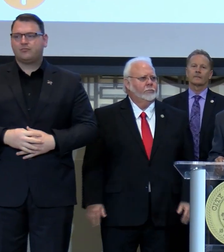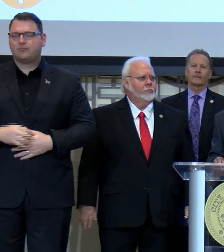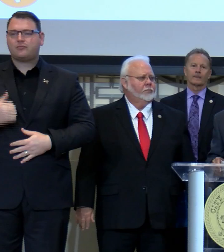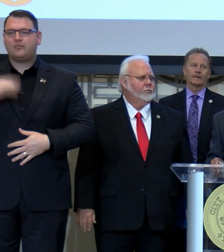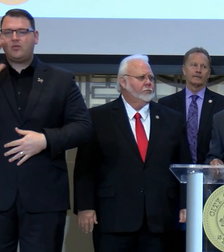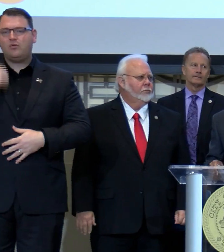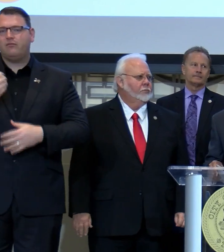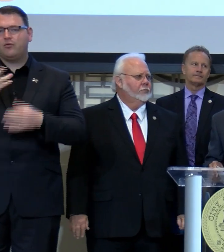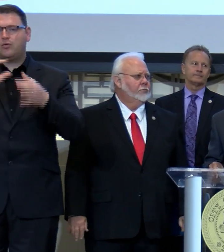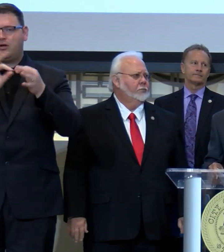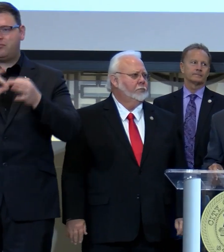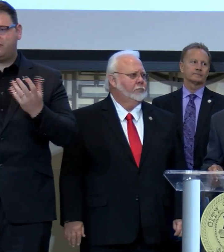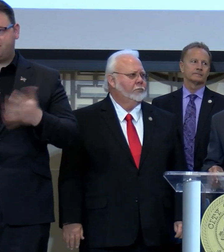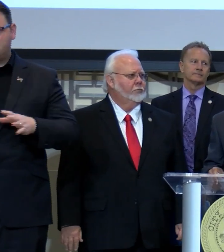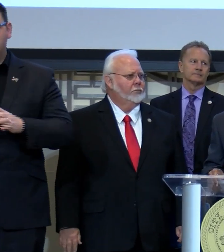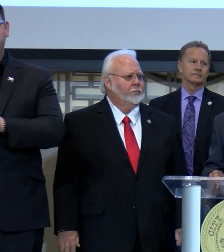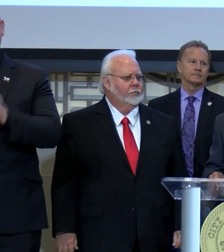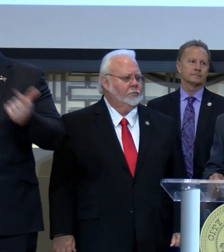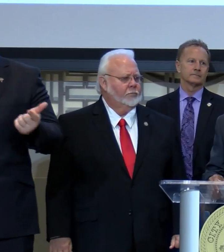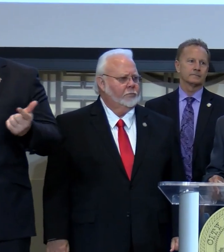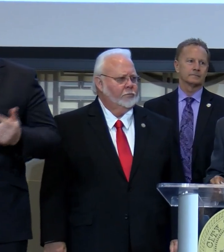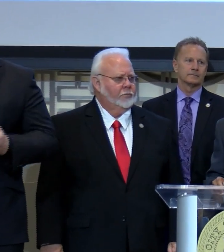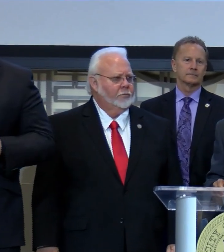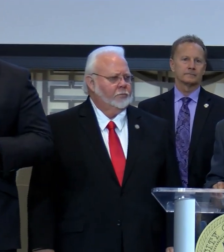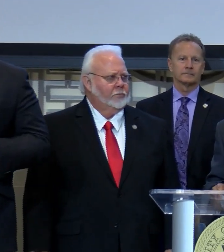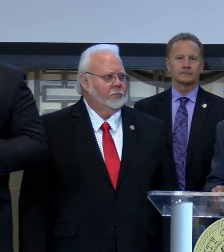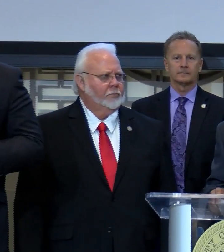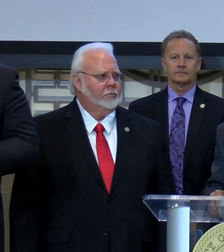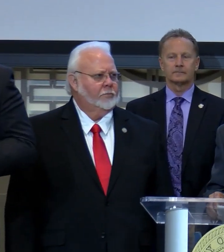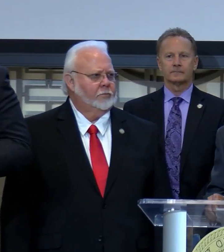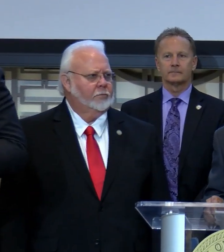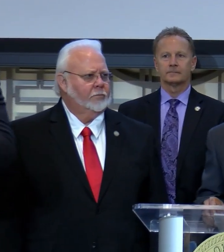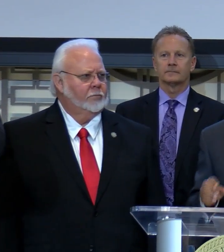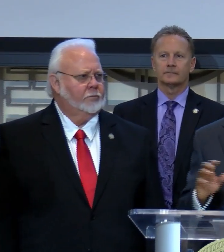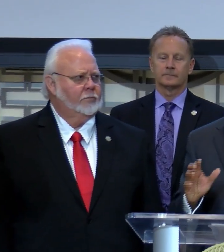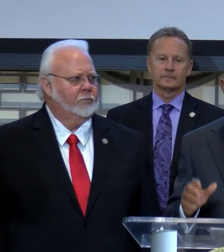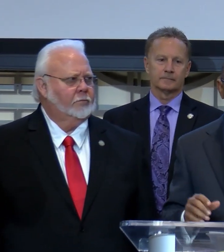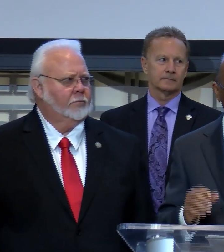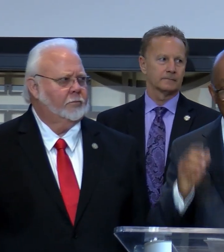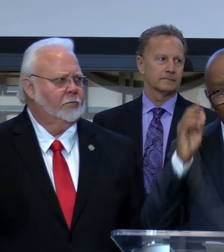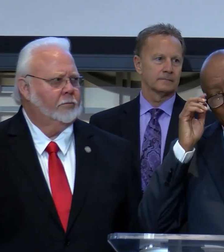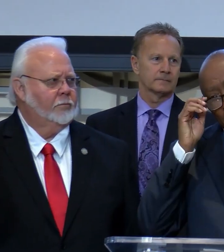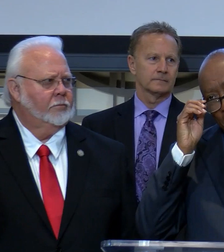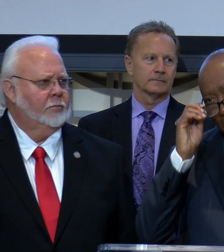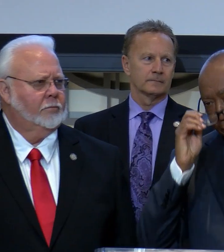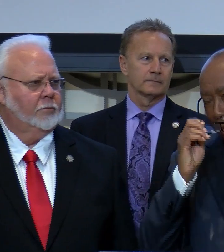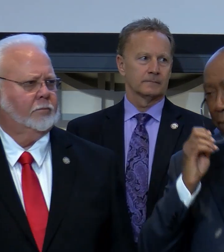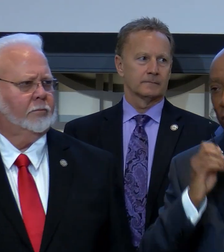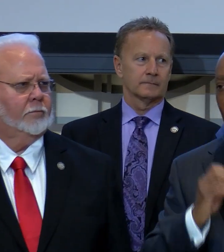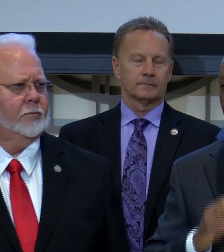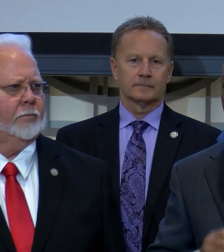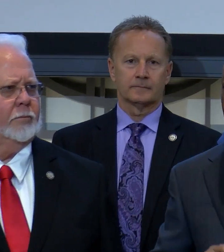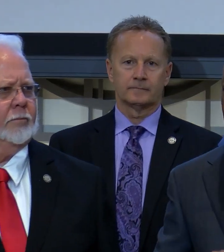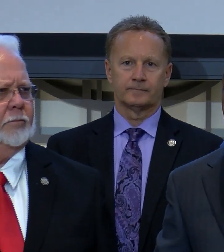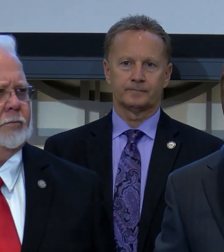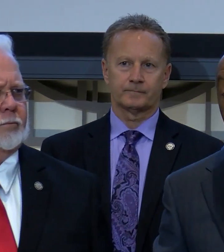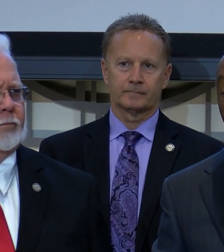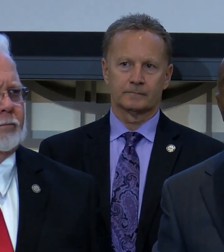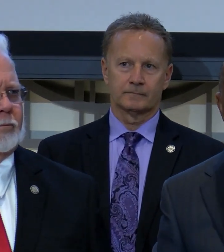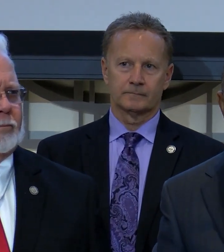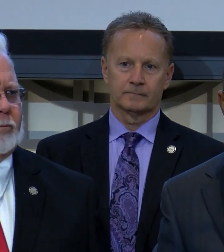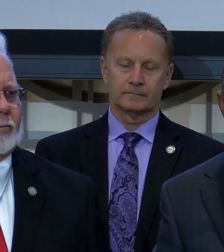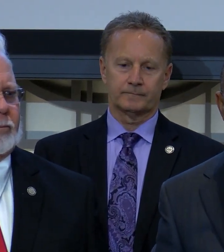then I'm going to turn it over to Clara Campbell with the Texas Retail Association. So much is happening and has happened over the